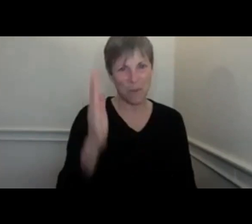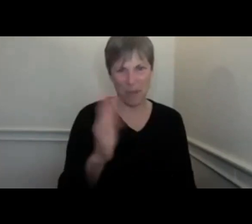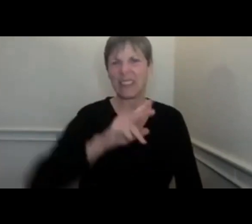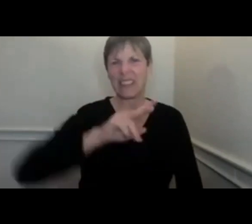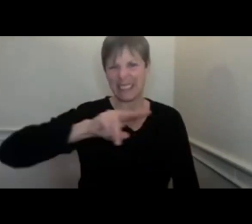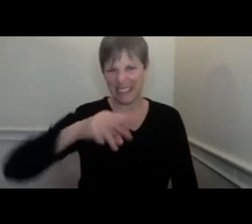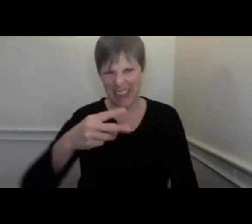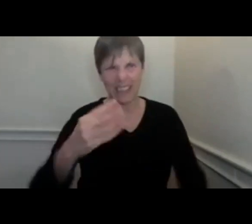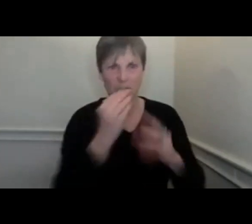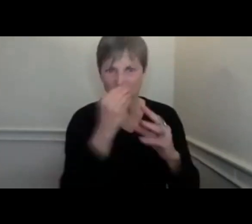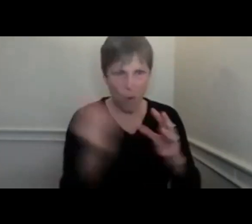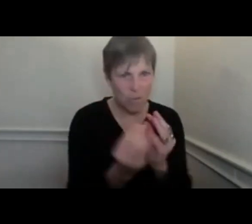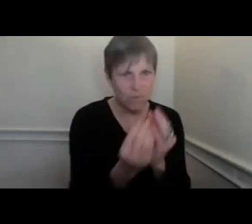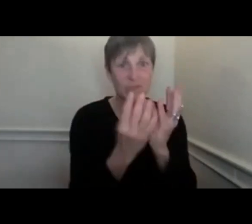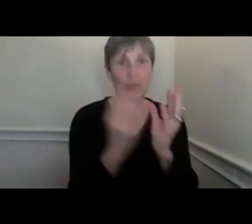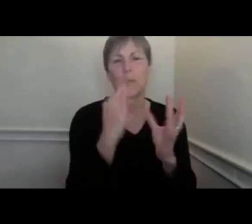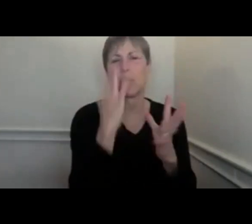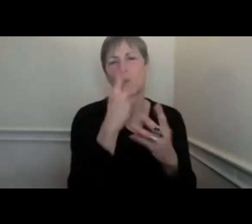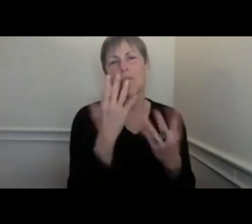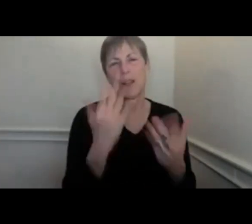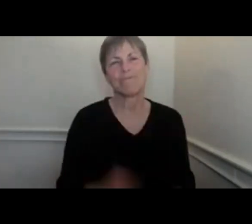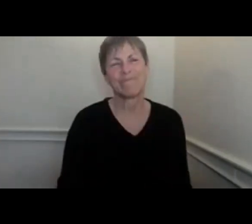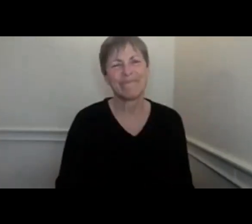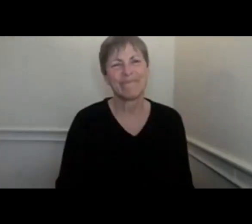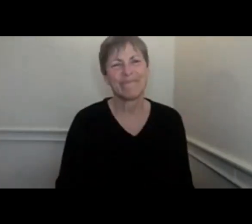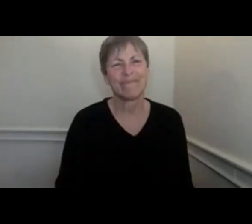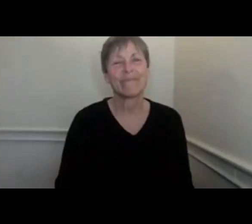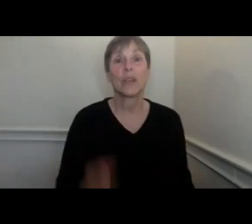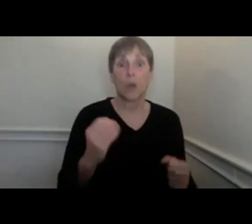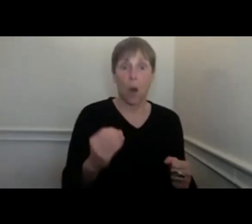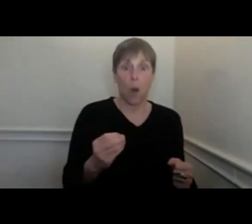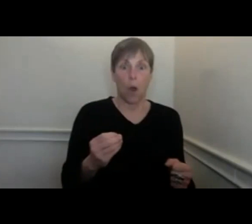style zinnias as well. So quickly, I just want